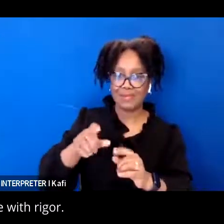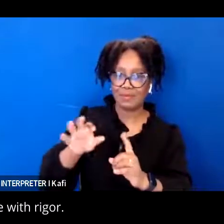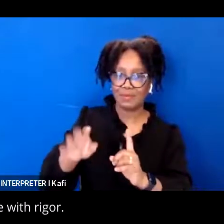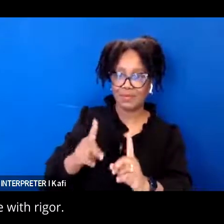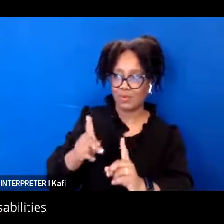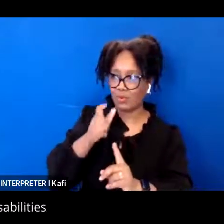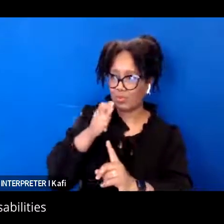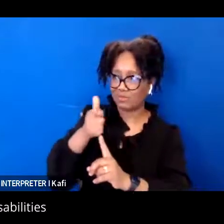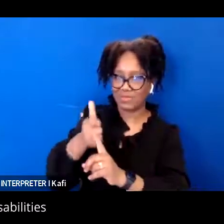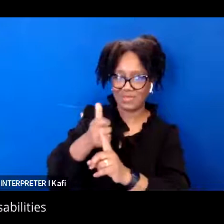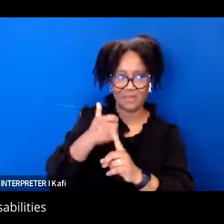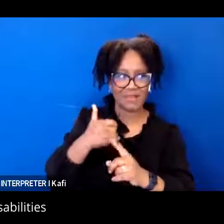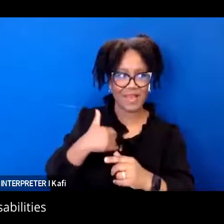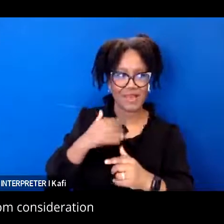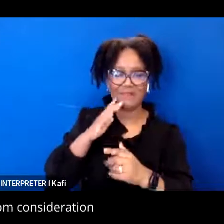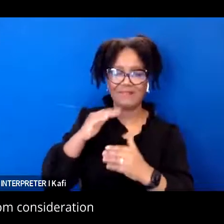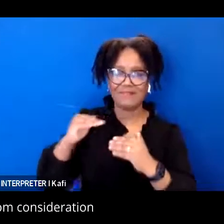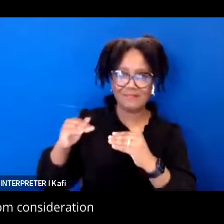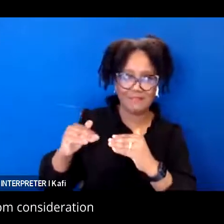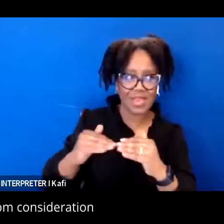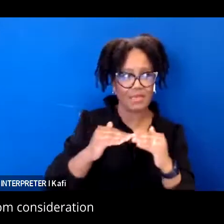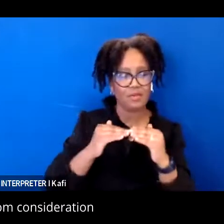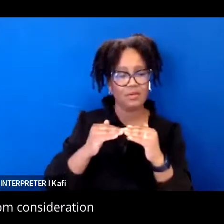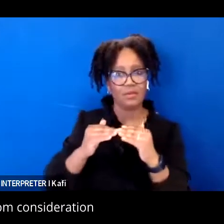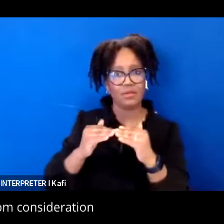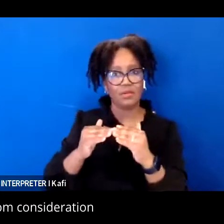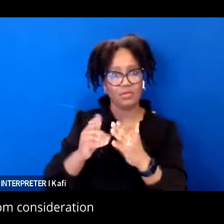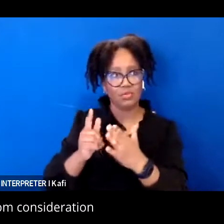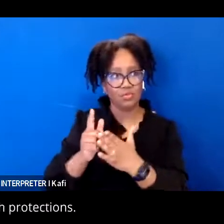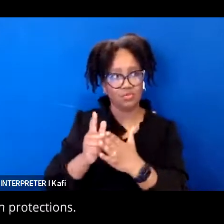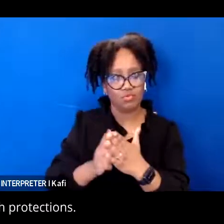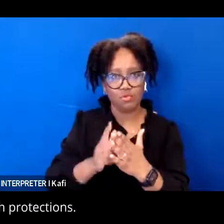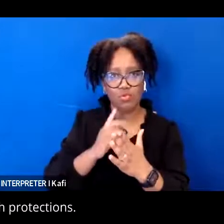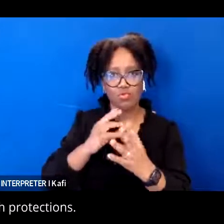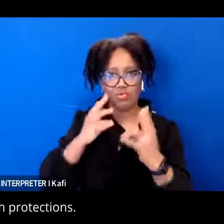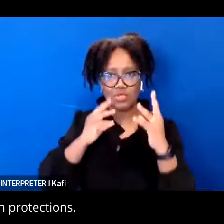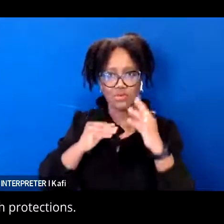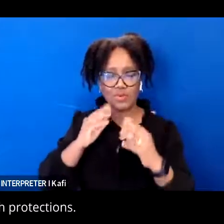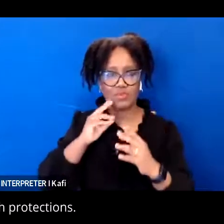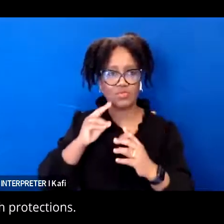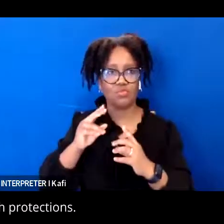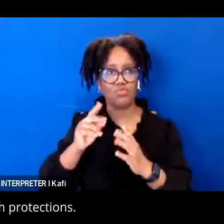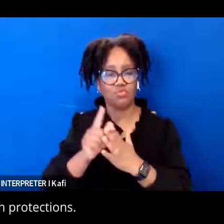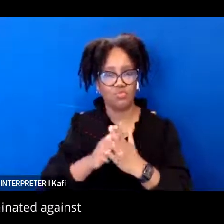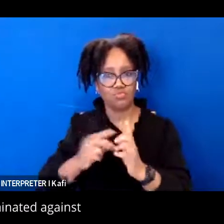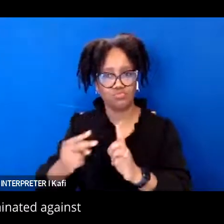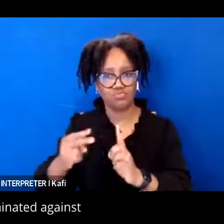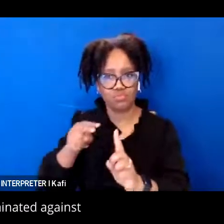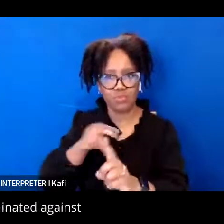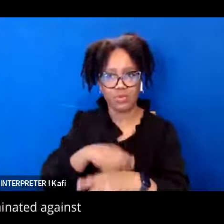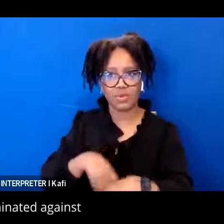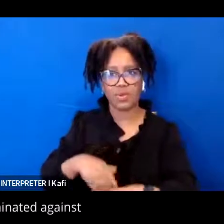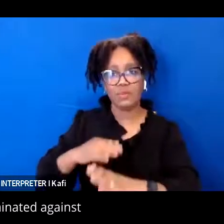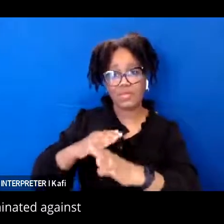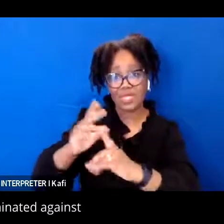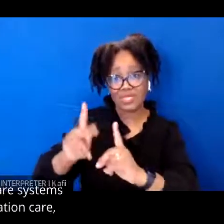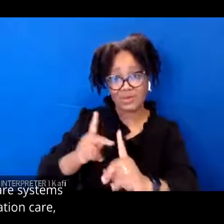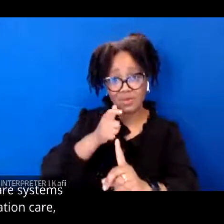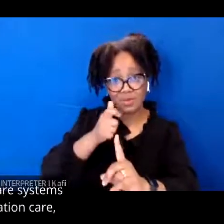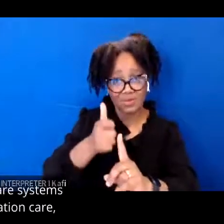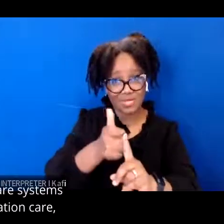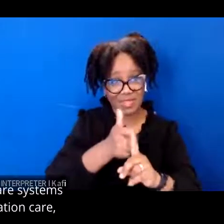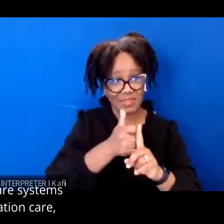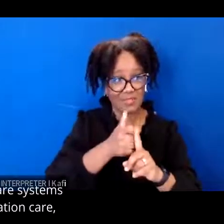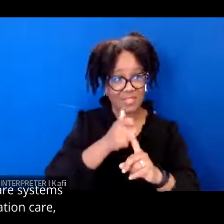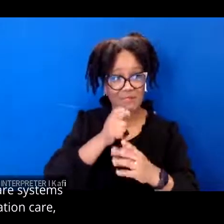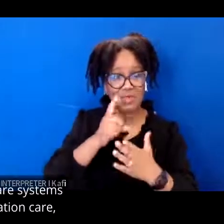rigor people with disabilities have been excluded from consideration around public health protections they've been discriminated against as